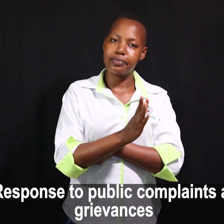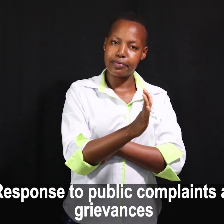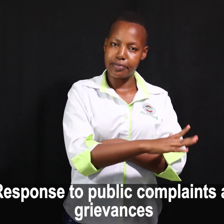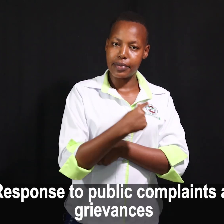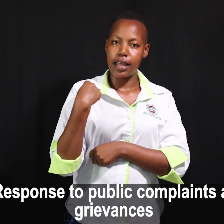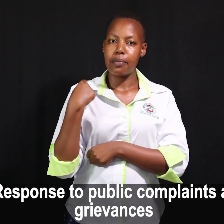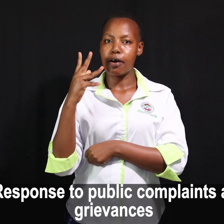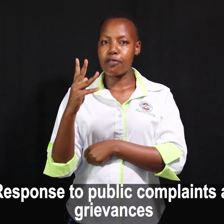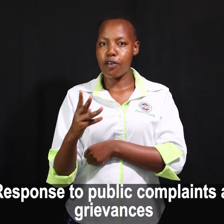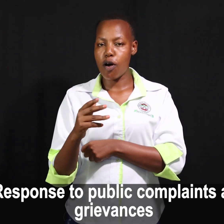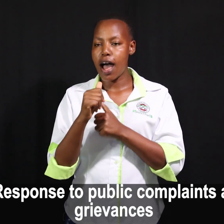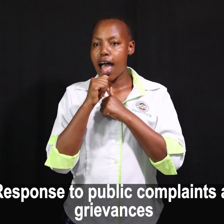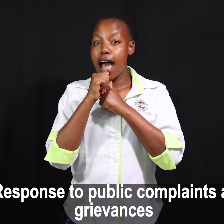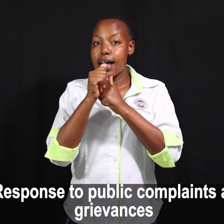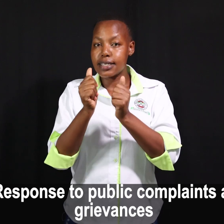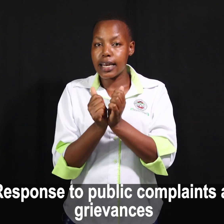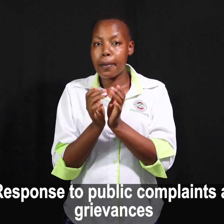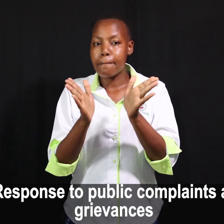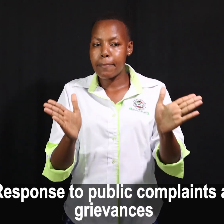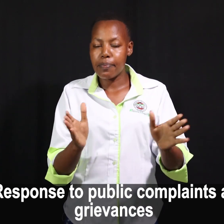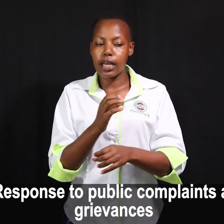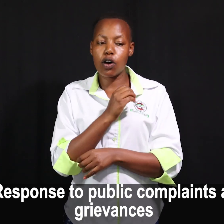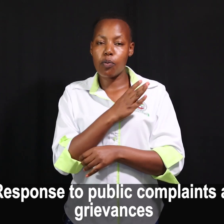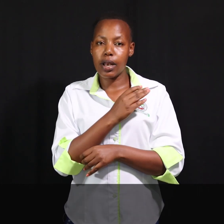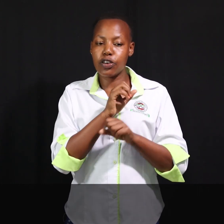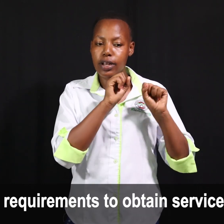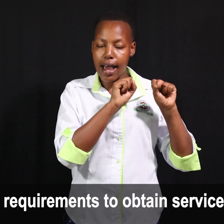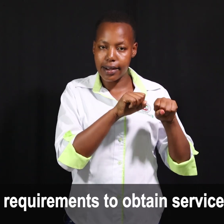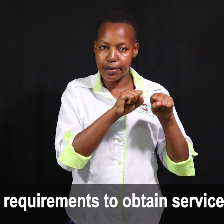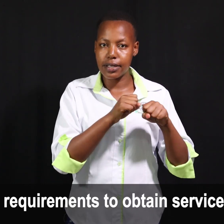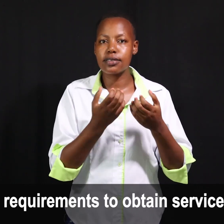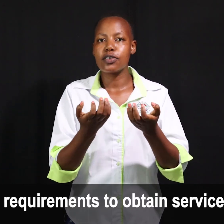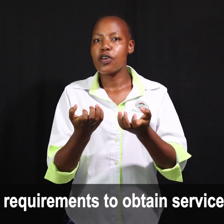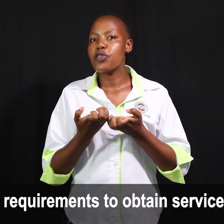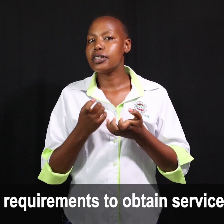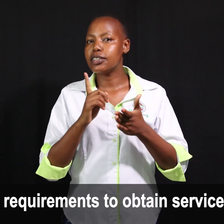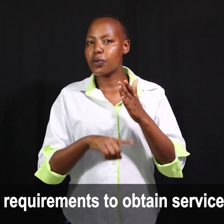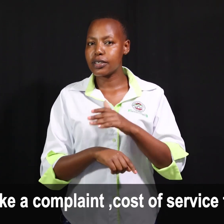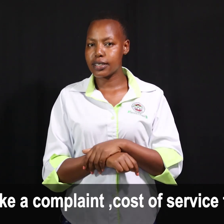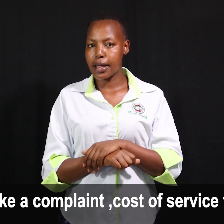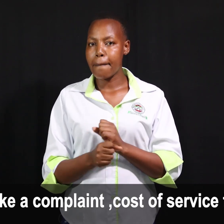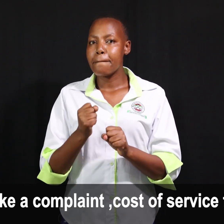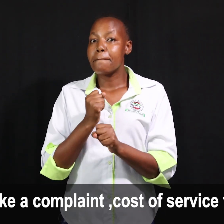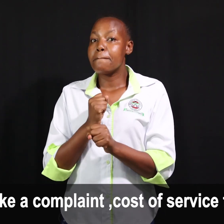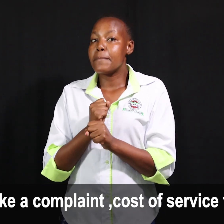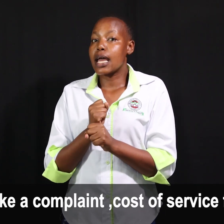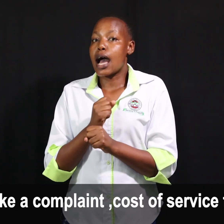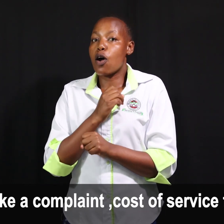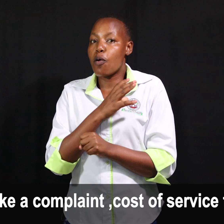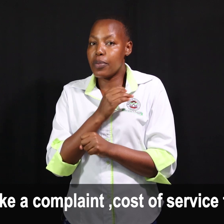4. Response to public complaints and grievances. Requirements to obtain service. Make a complaint. Cost